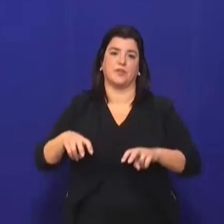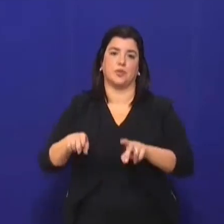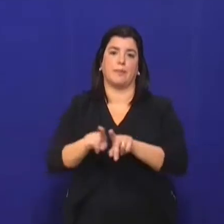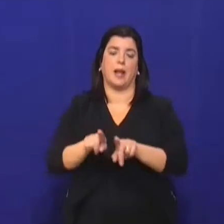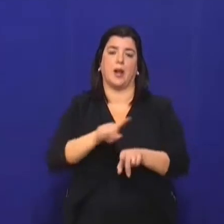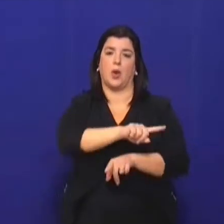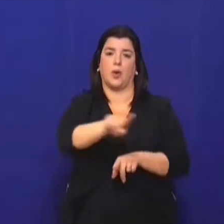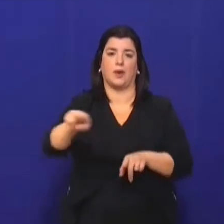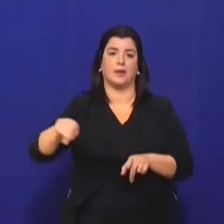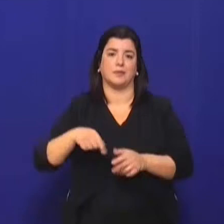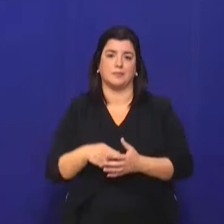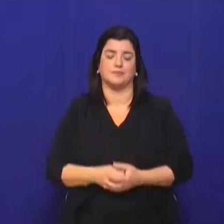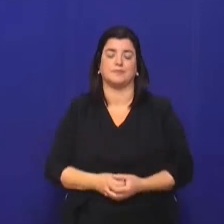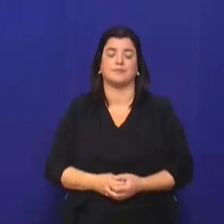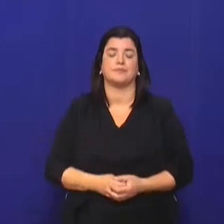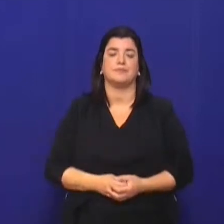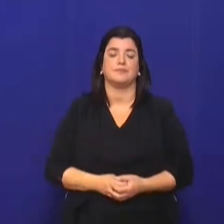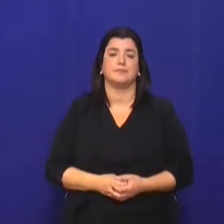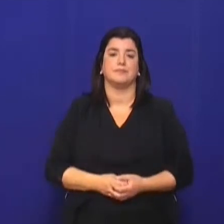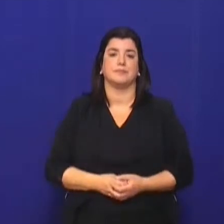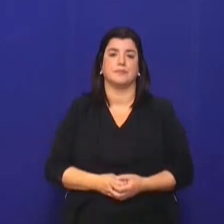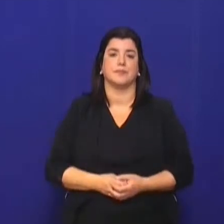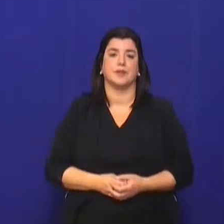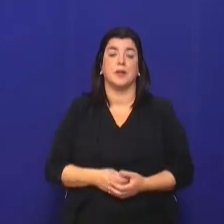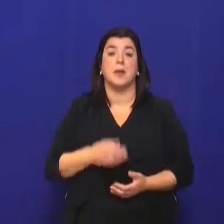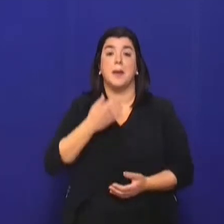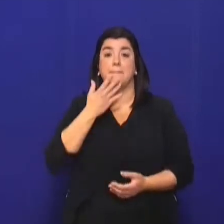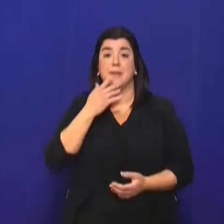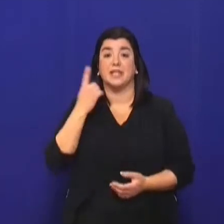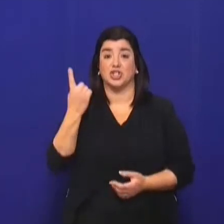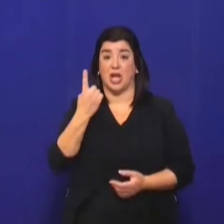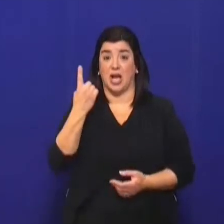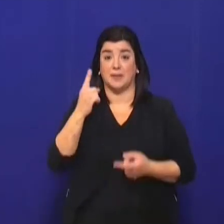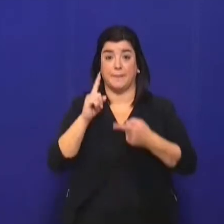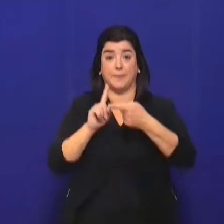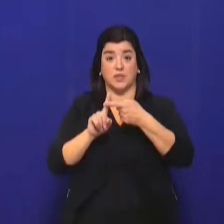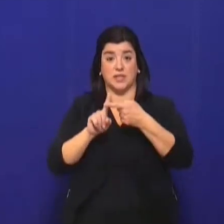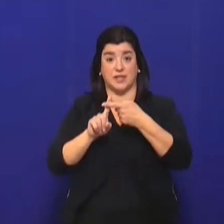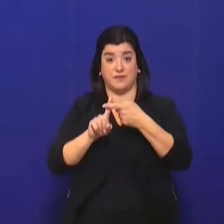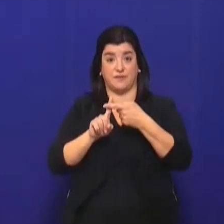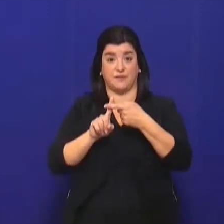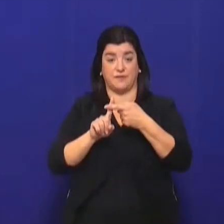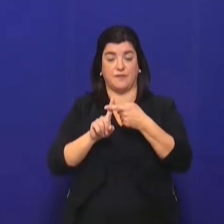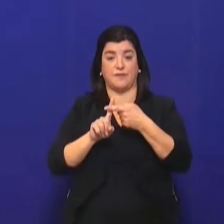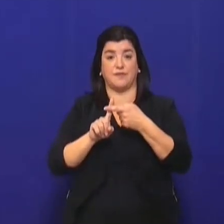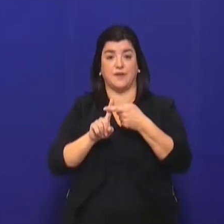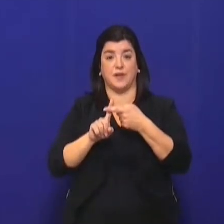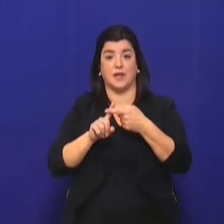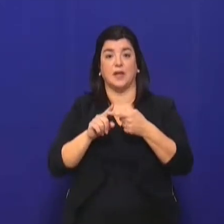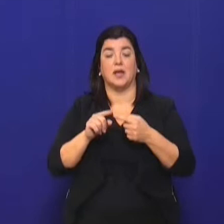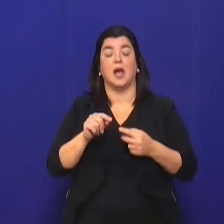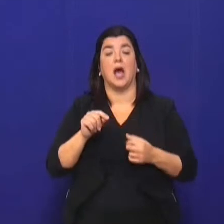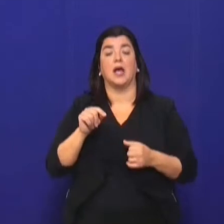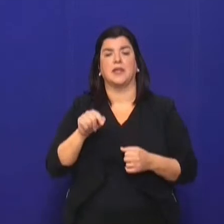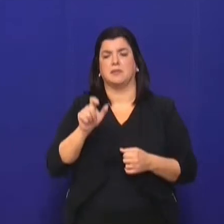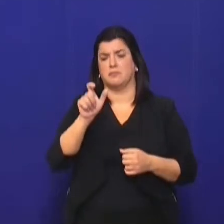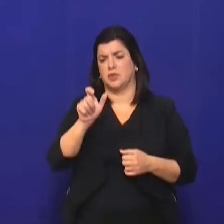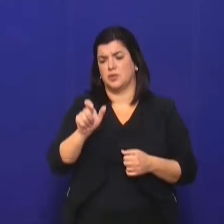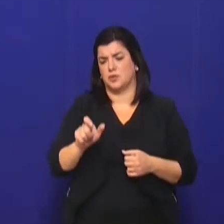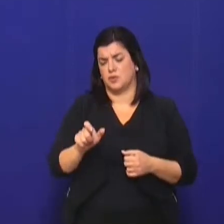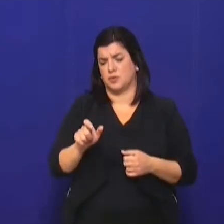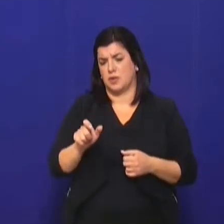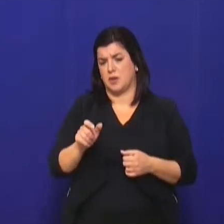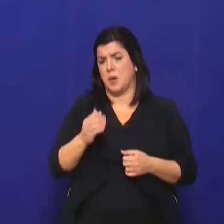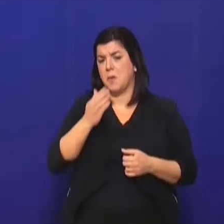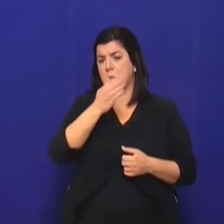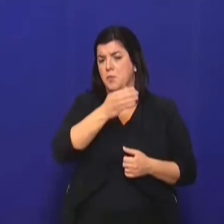bħall-oħrajn. Meta jkollna każ li huwa pożittiv, aħna naraw jekk il-persuna għandux jidħol